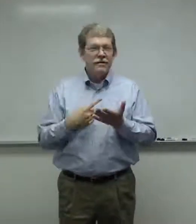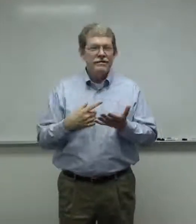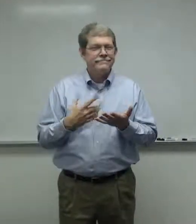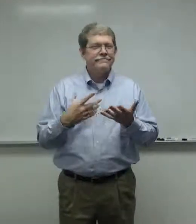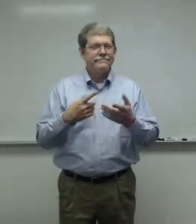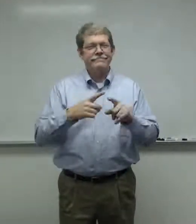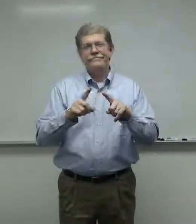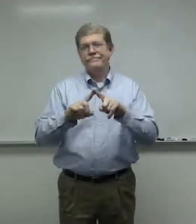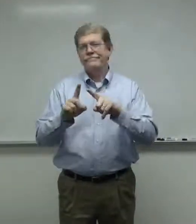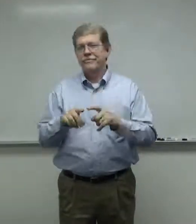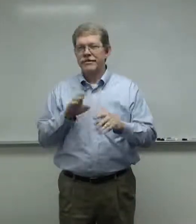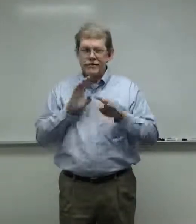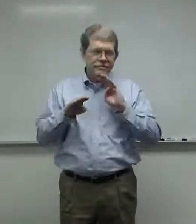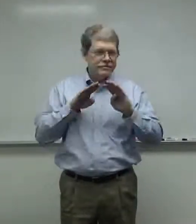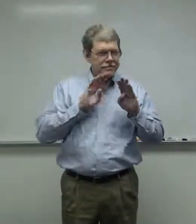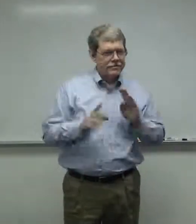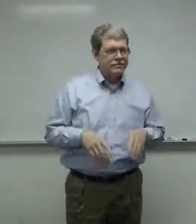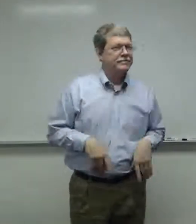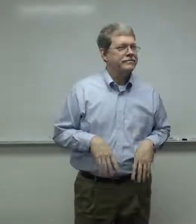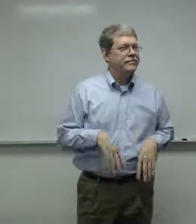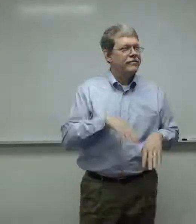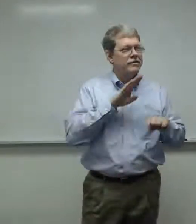frustration, whatever your frustrations are.